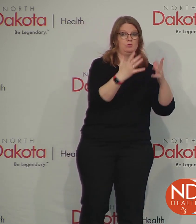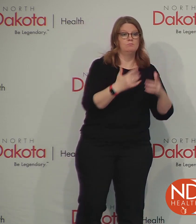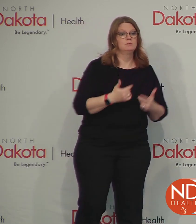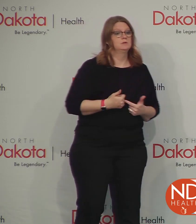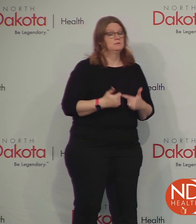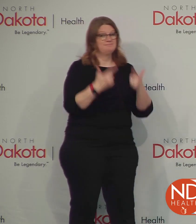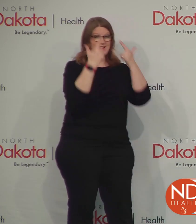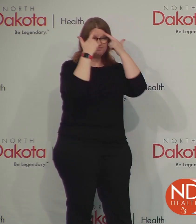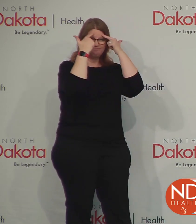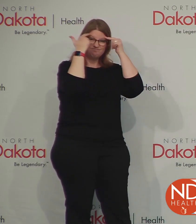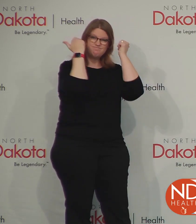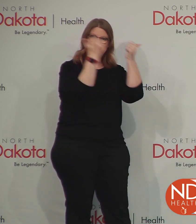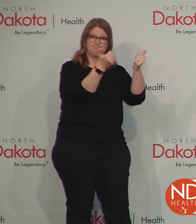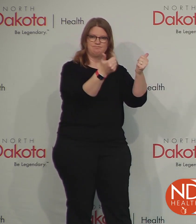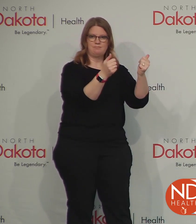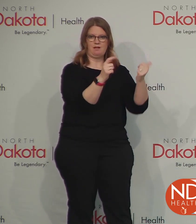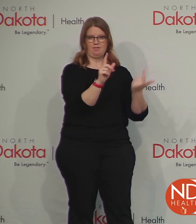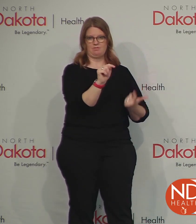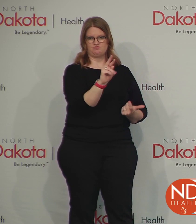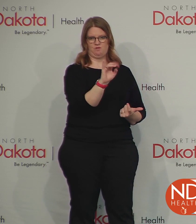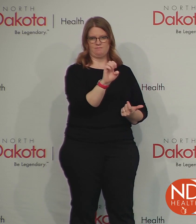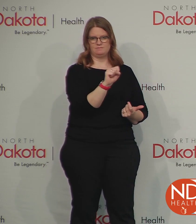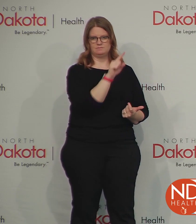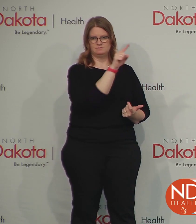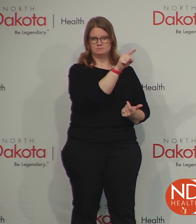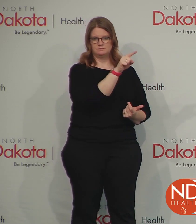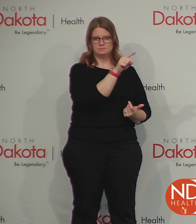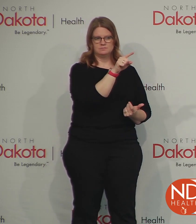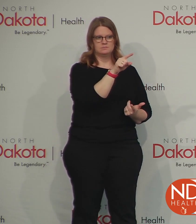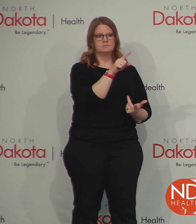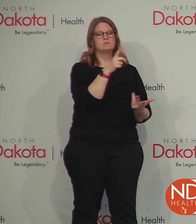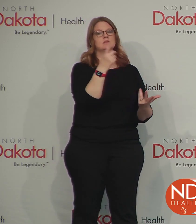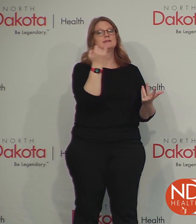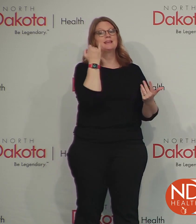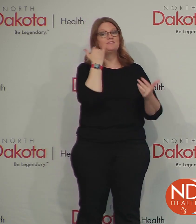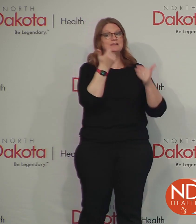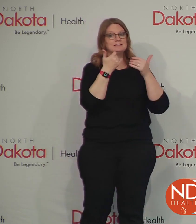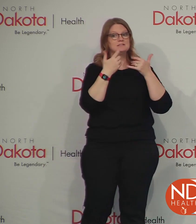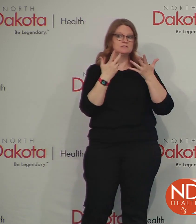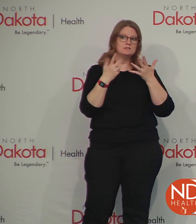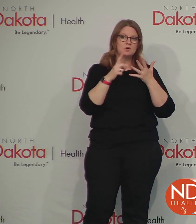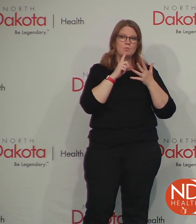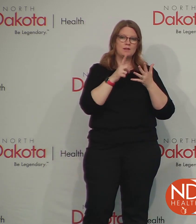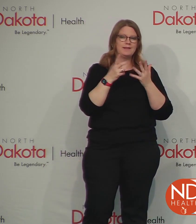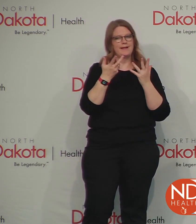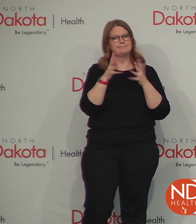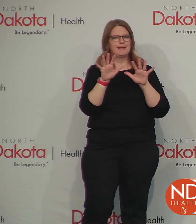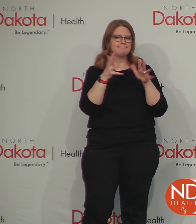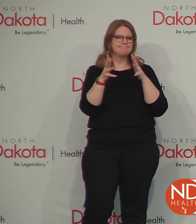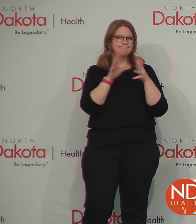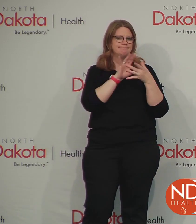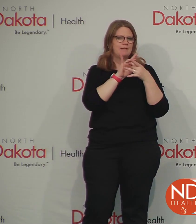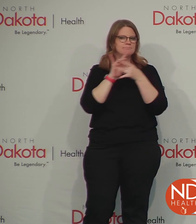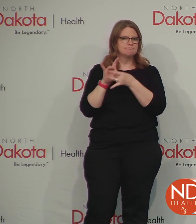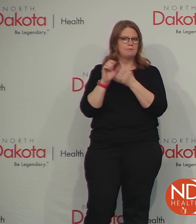to the tribes to make that decision, as long as it's in the spirit of the ACIP recommendations.